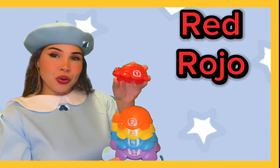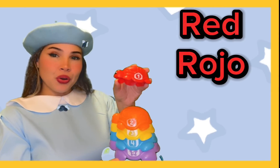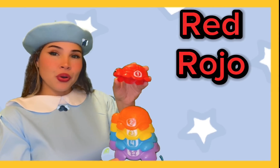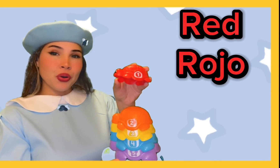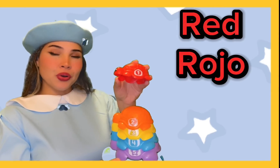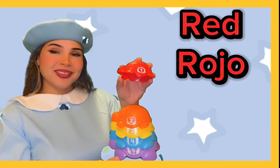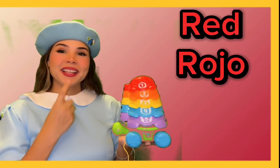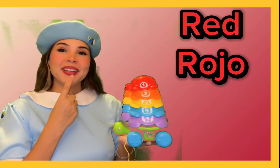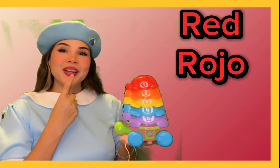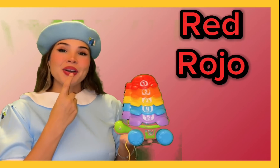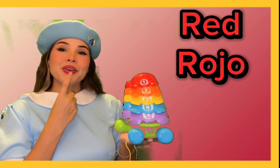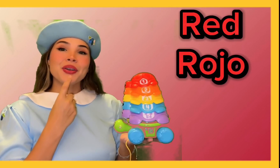Rojo. Rojo.